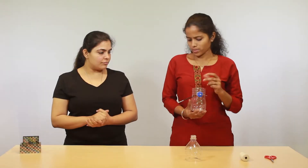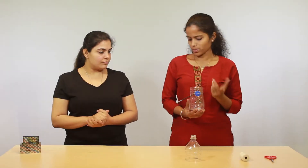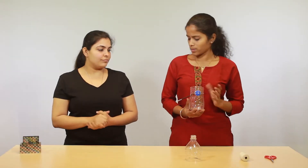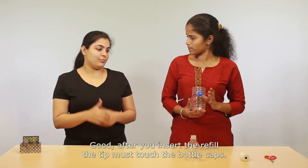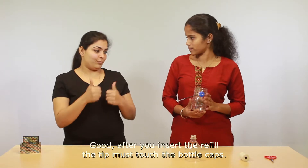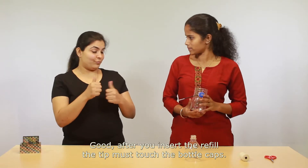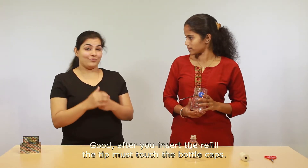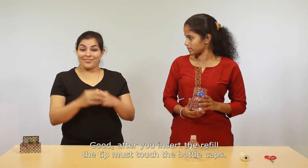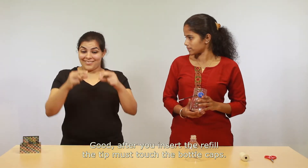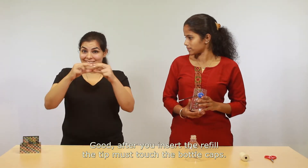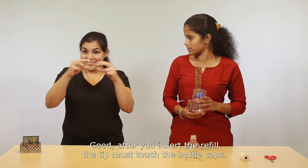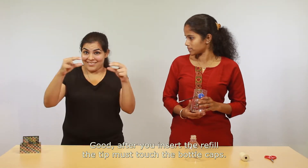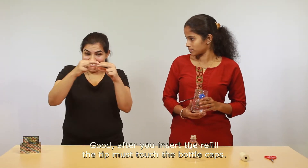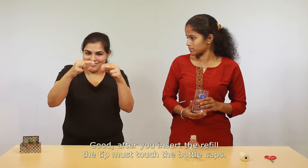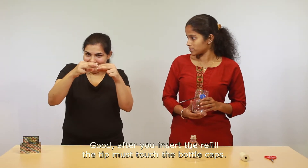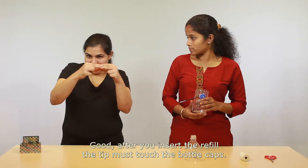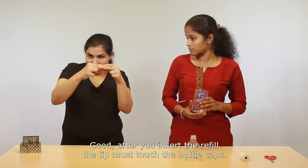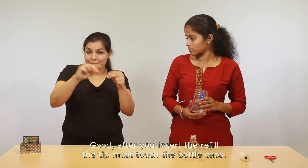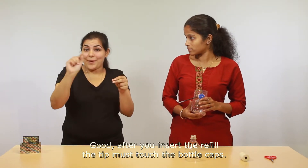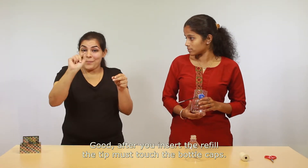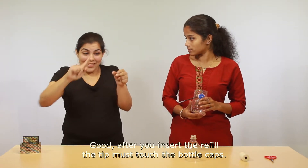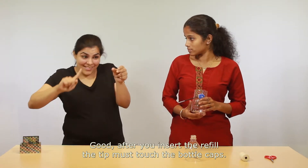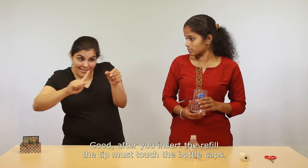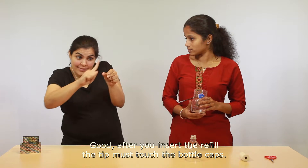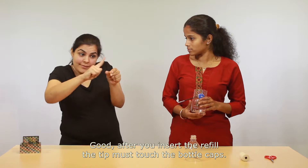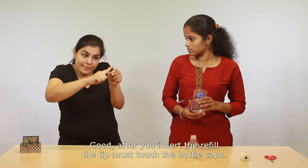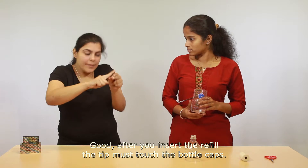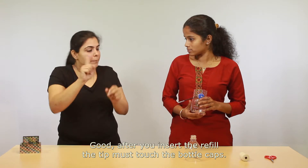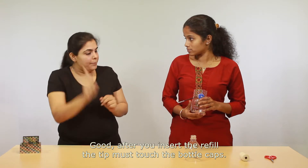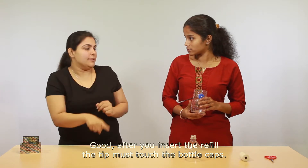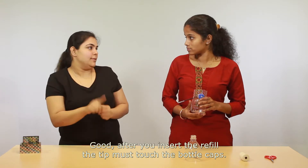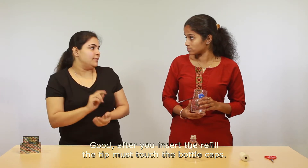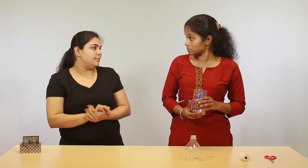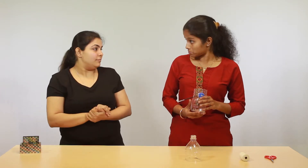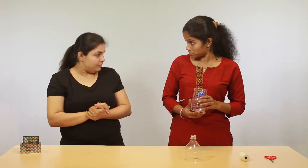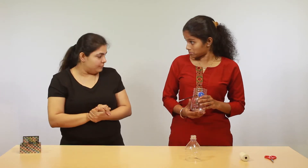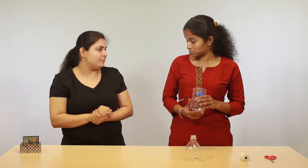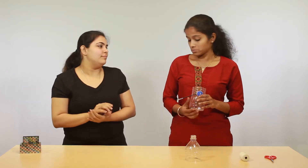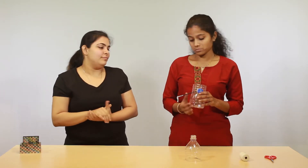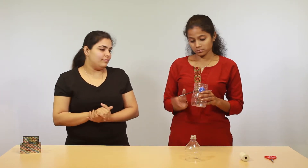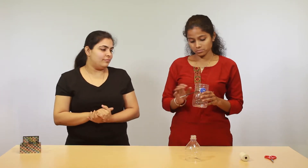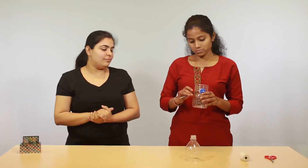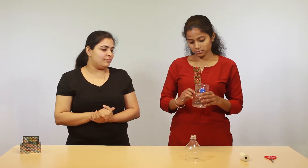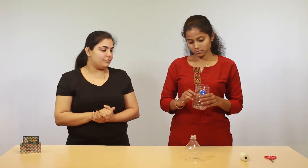done good after you insert the refill the tip must touch the bottle caps mm-hmm